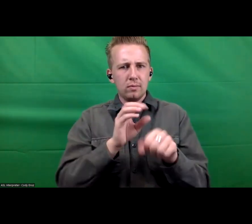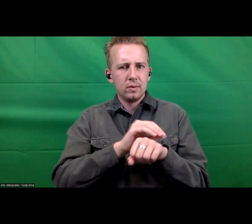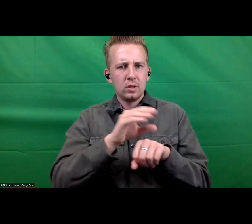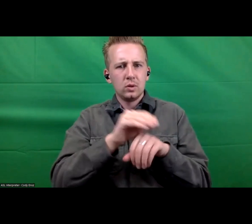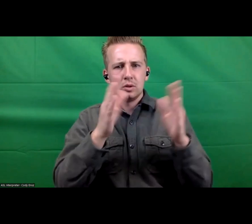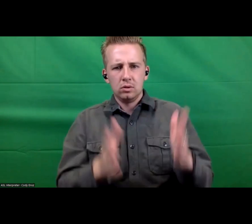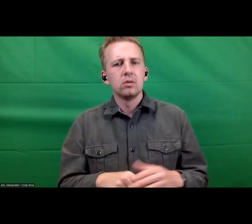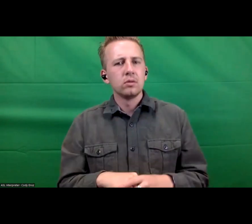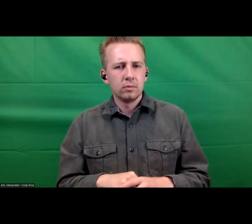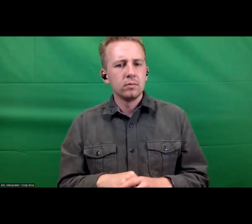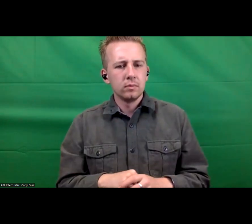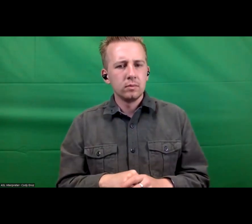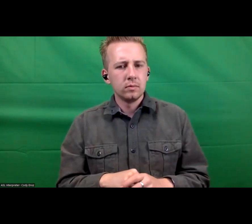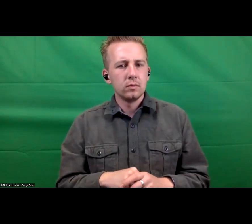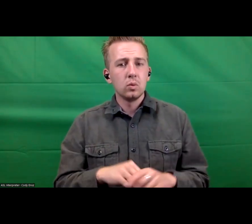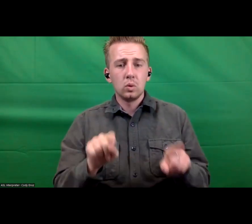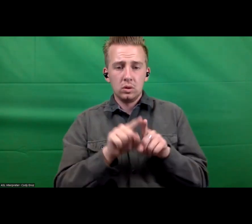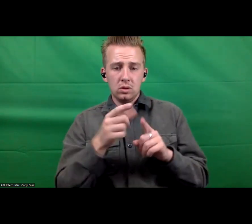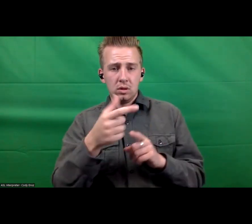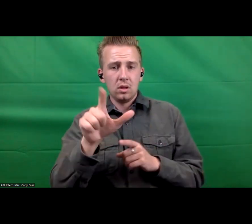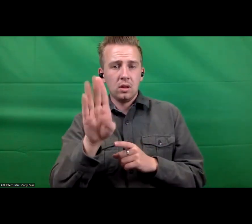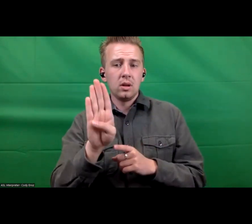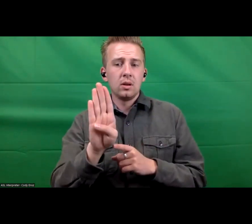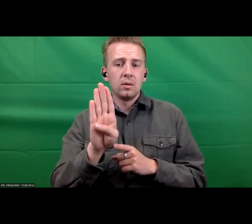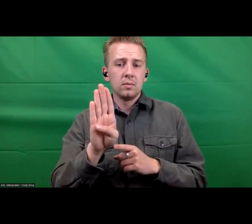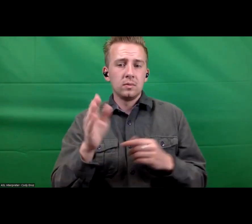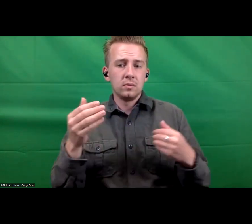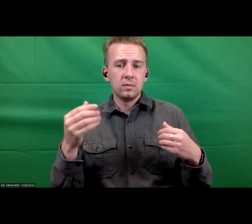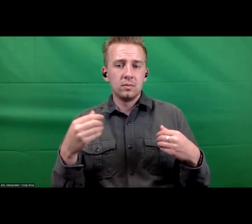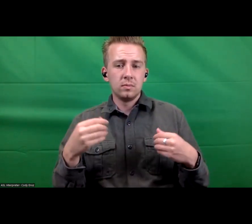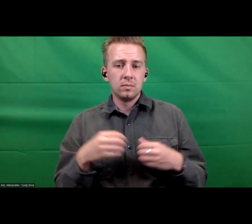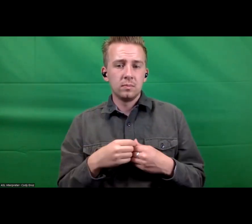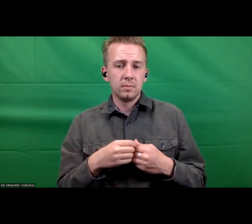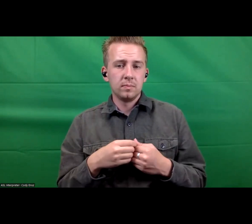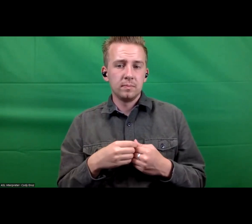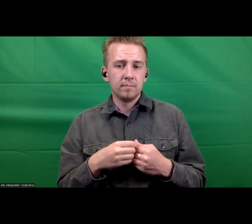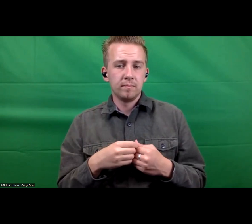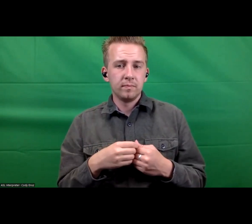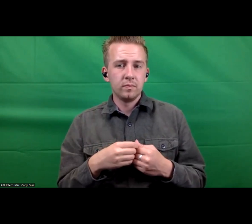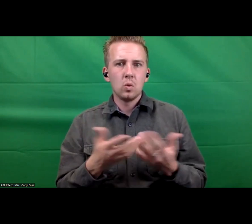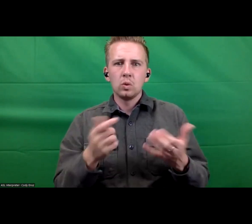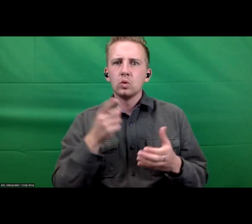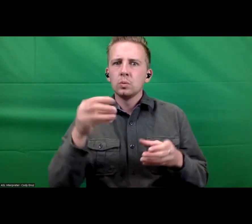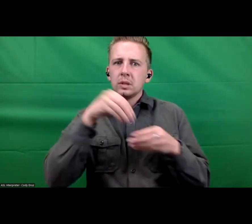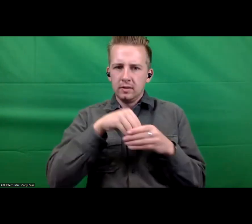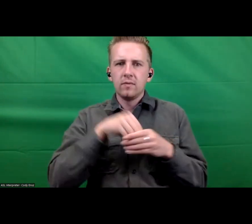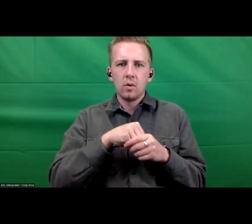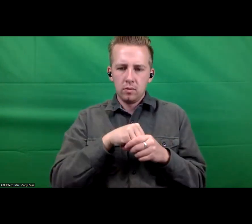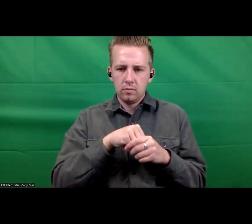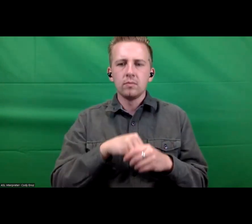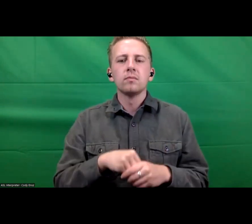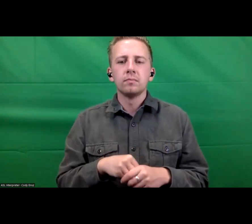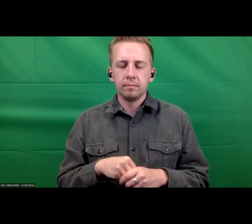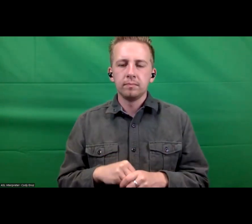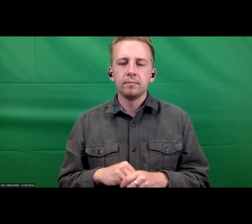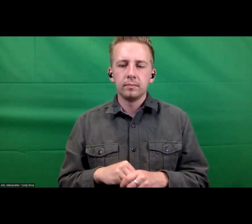your interests. These clubs often host speakers and organize interesting events. We want you to be involved soon here at FCC. So get to know your team